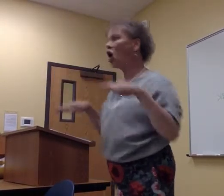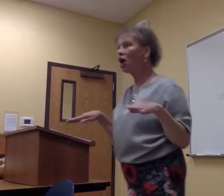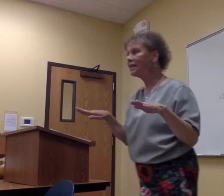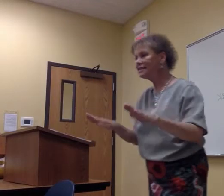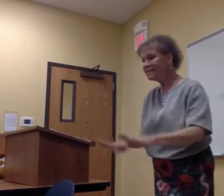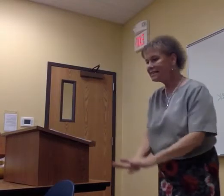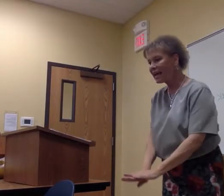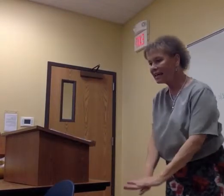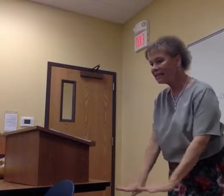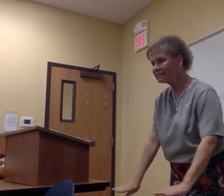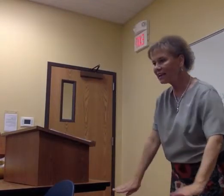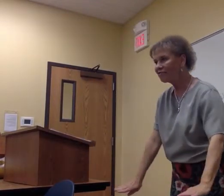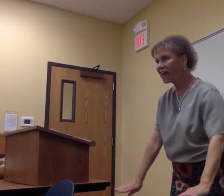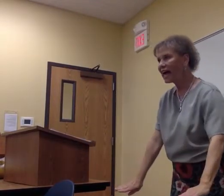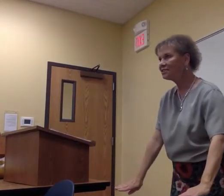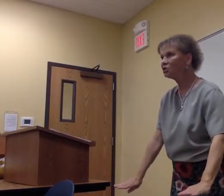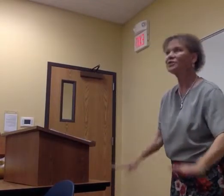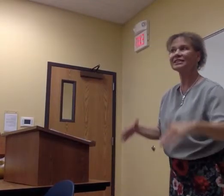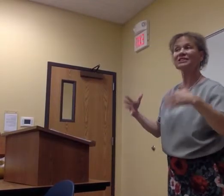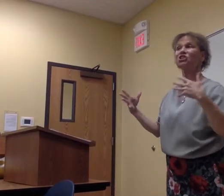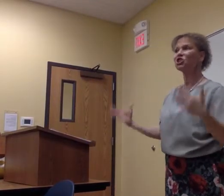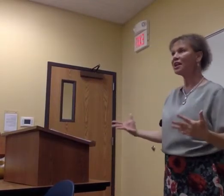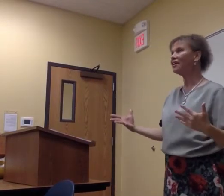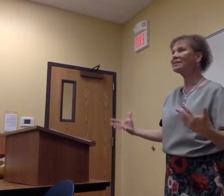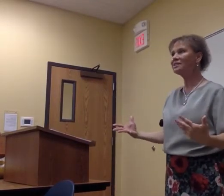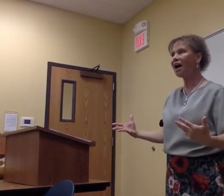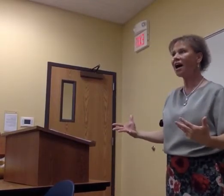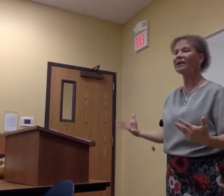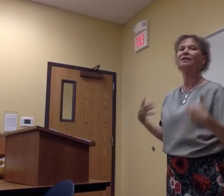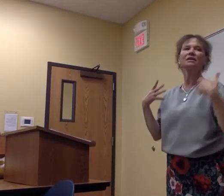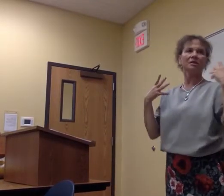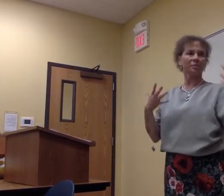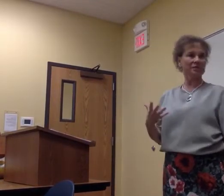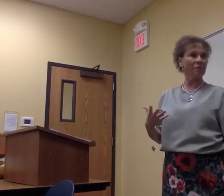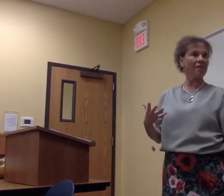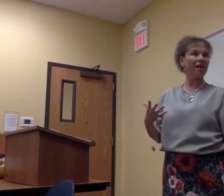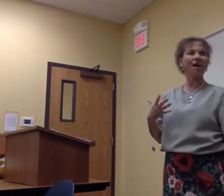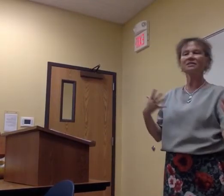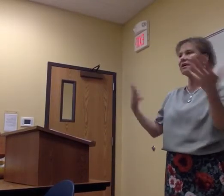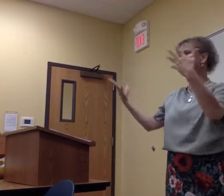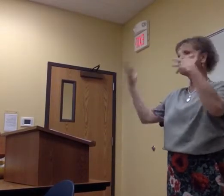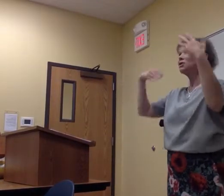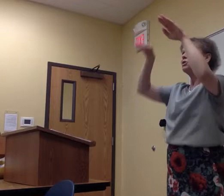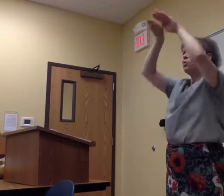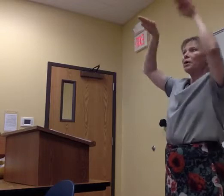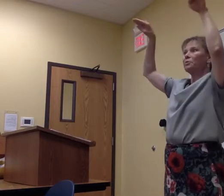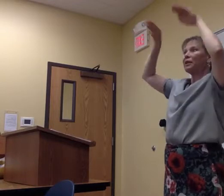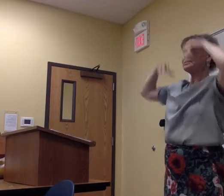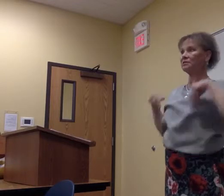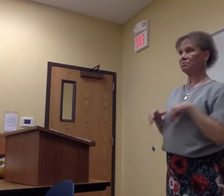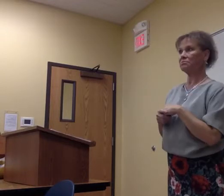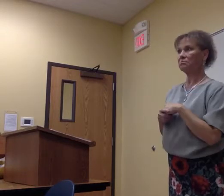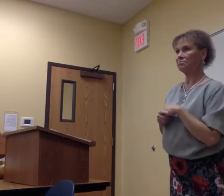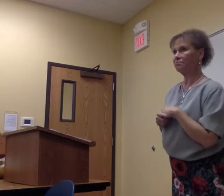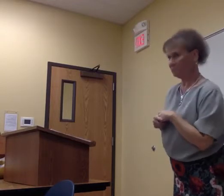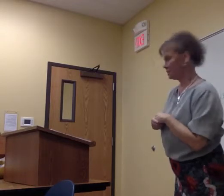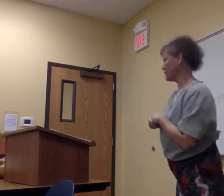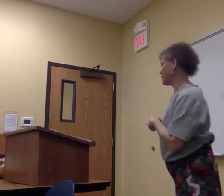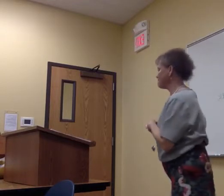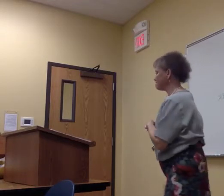all he's indicating is a flat surface. It's a generic sign, depends upon the context, where you place it. Okay.